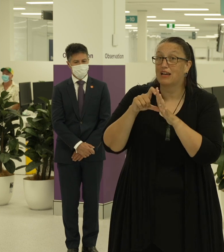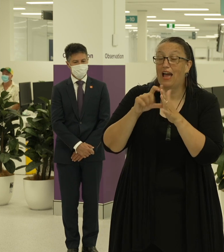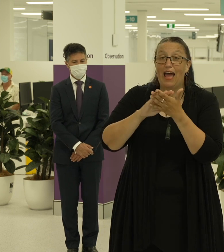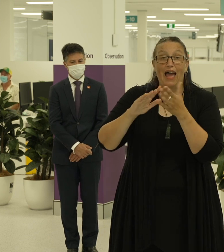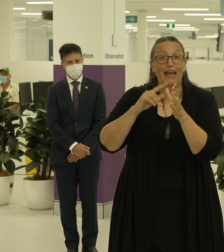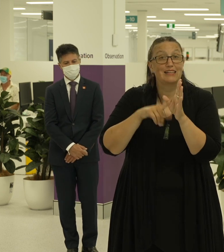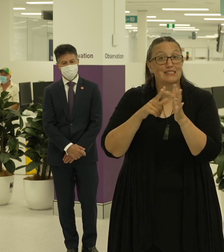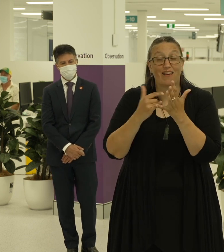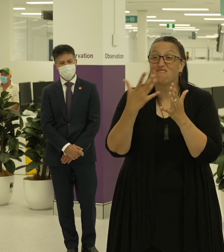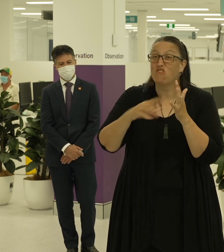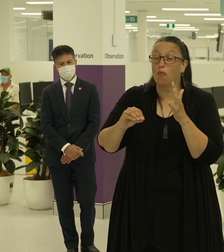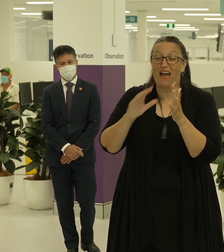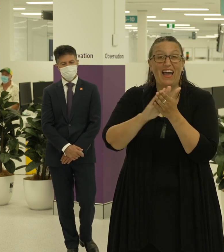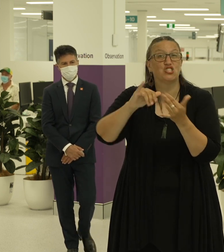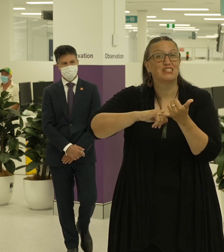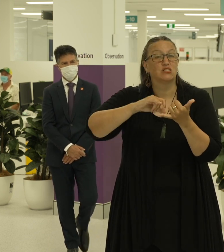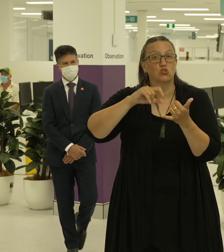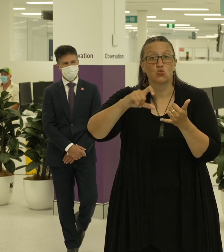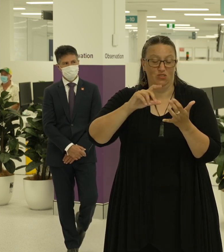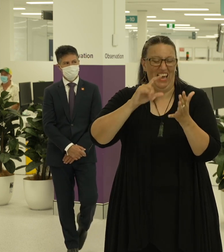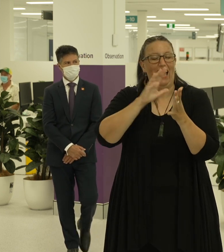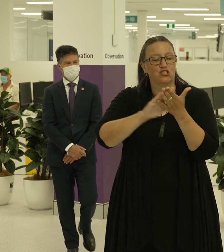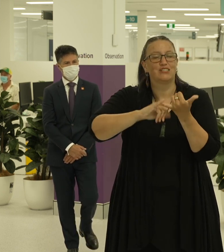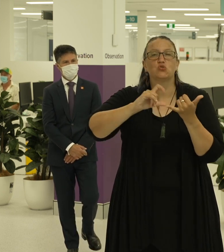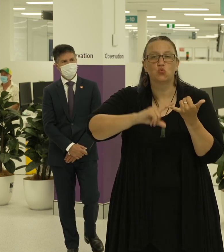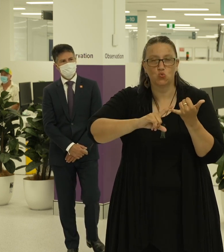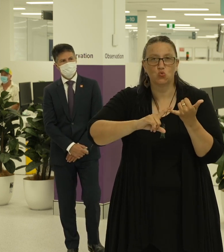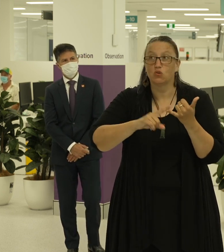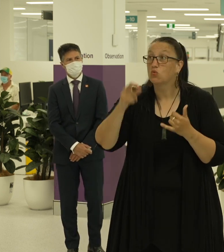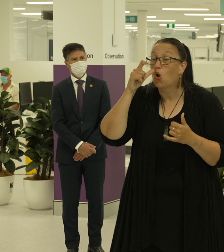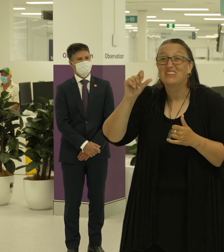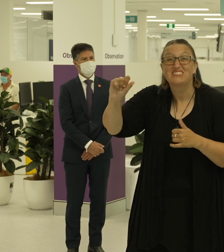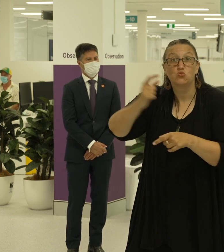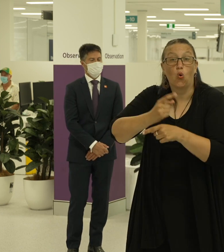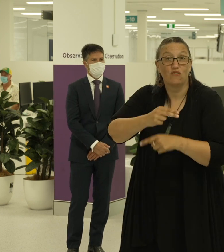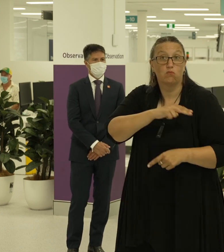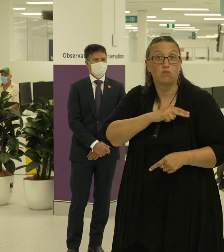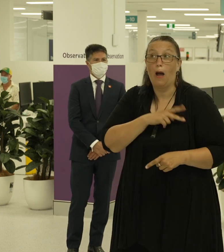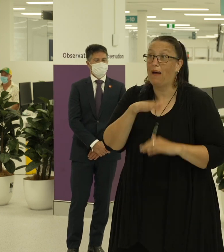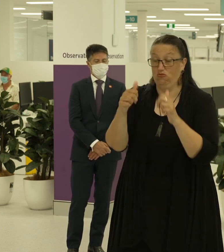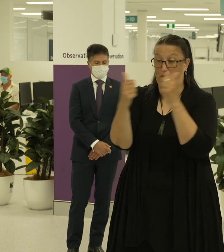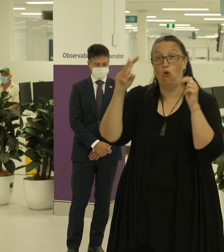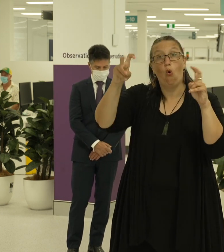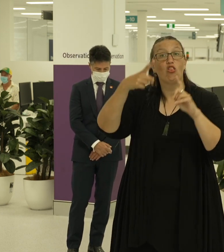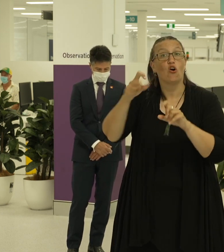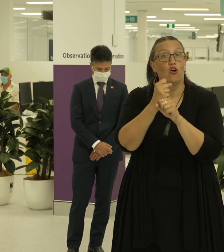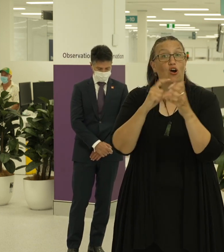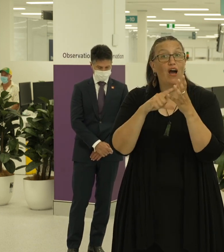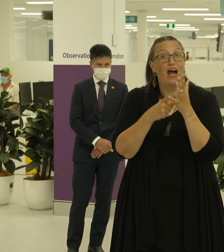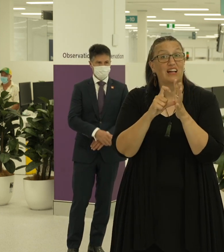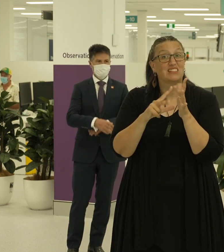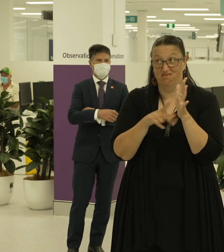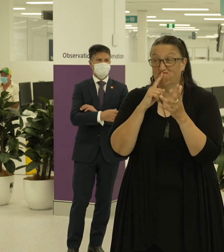HSU. Gerard Hayes actually was quoted in The Guardian, for those of you who want to know about one print, and actually backed in